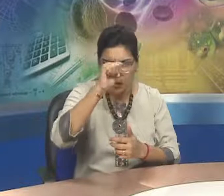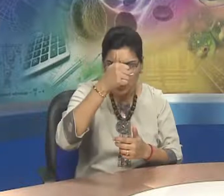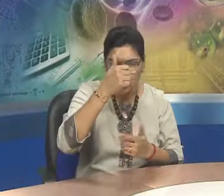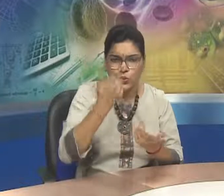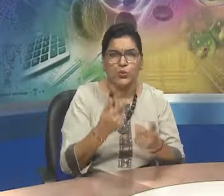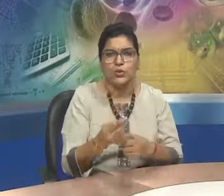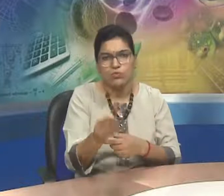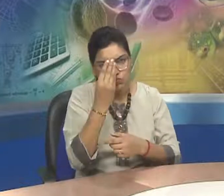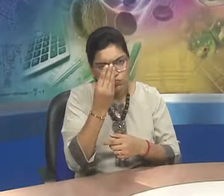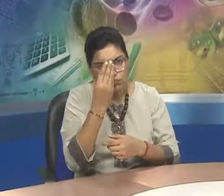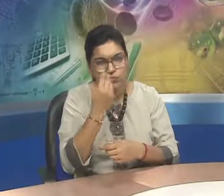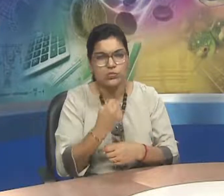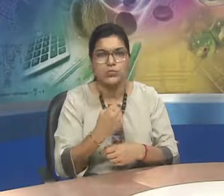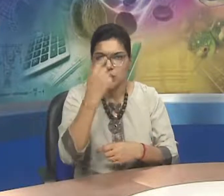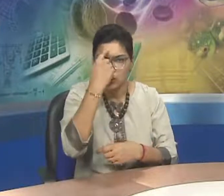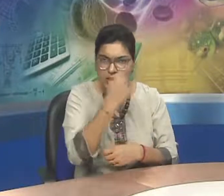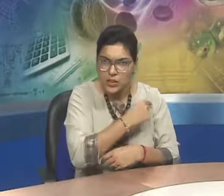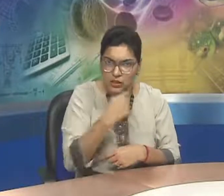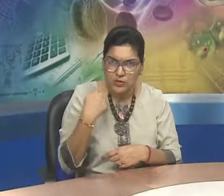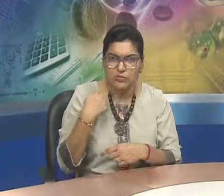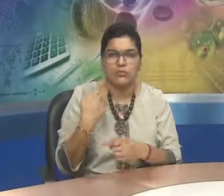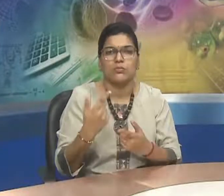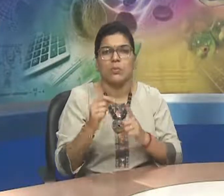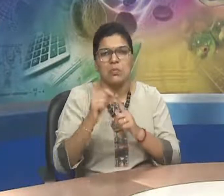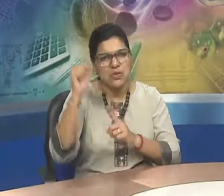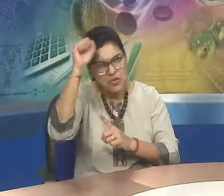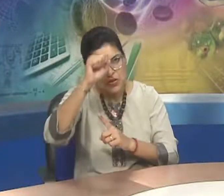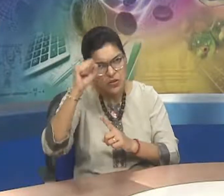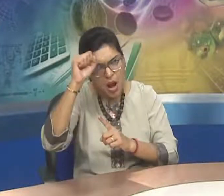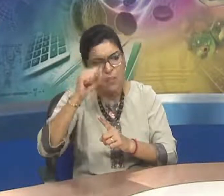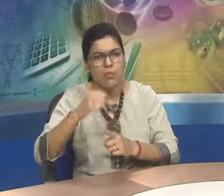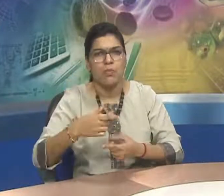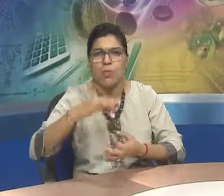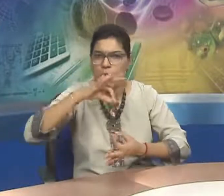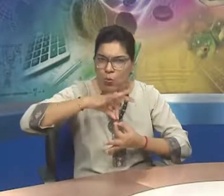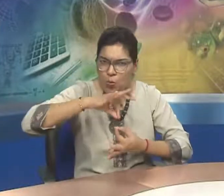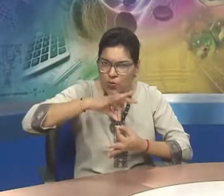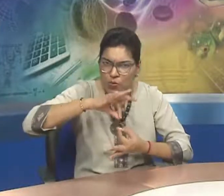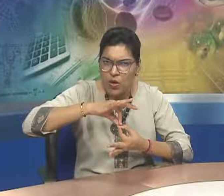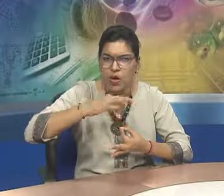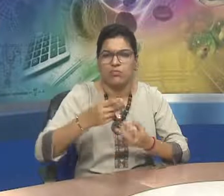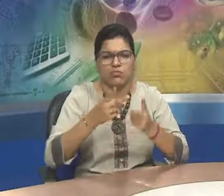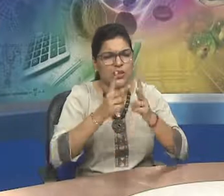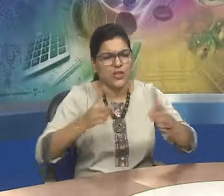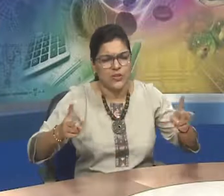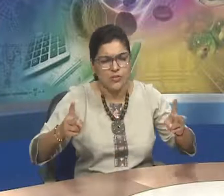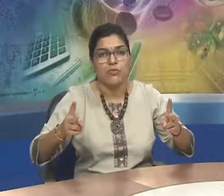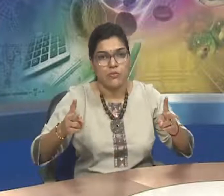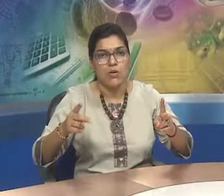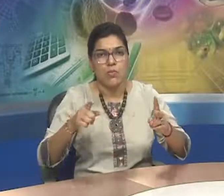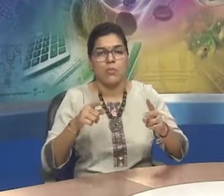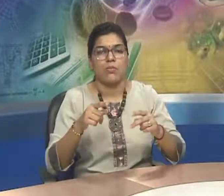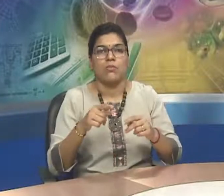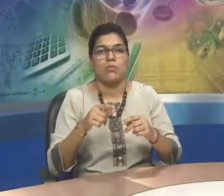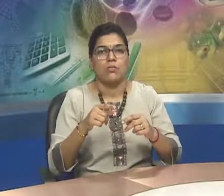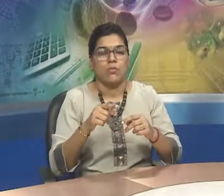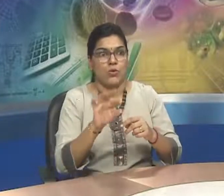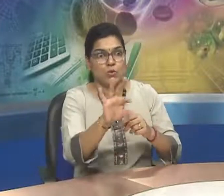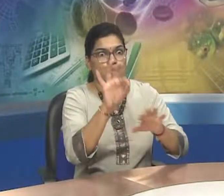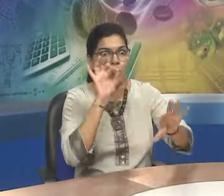This word is secularism. This is used for different groups of people which are present